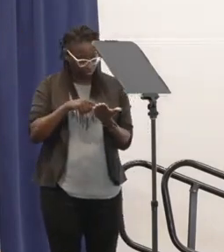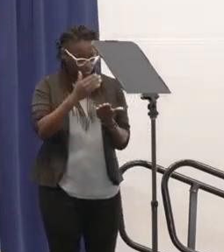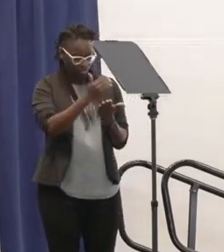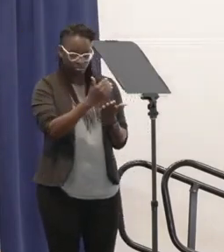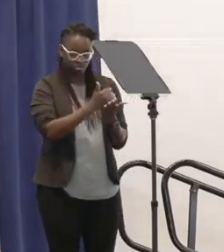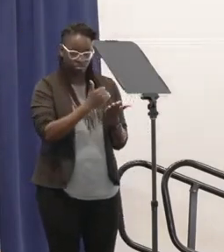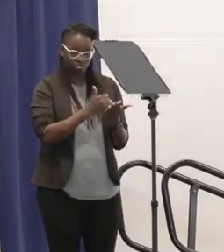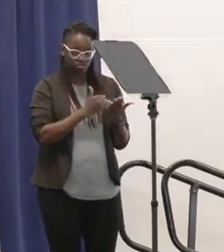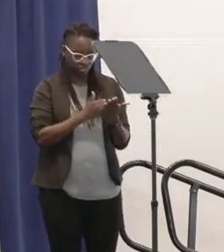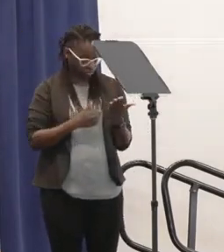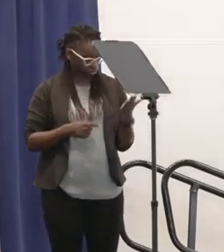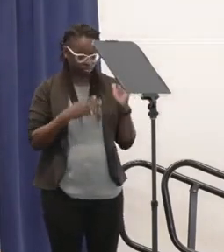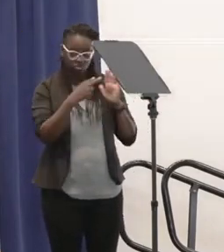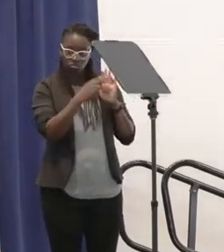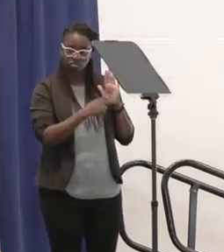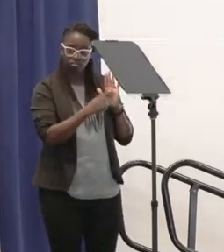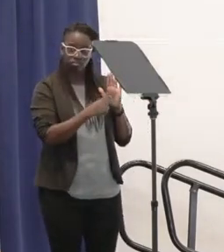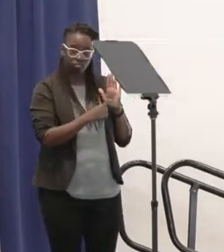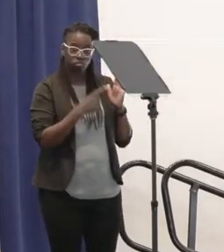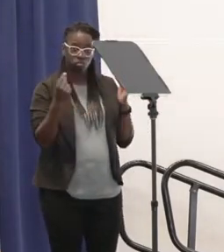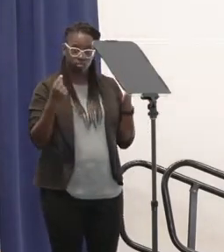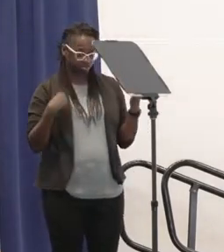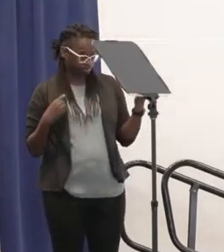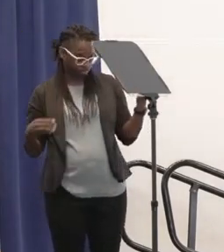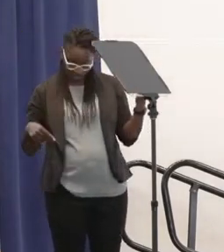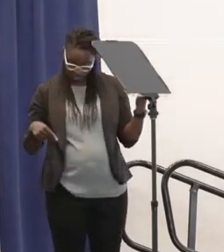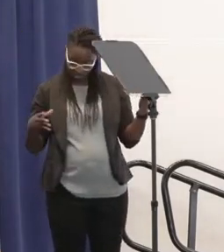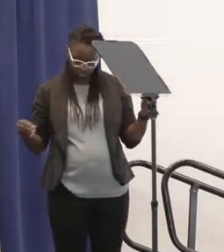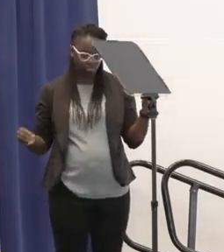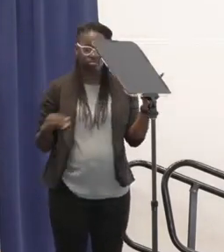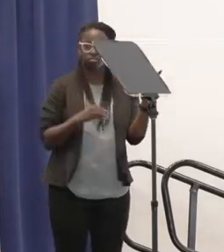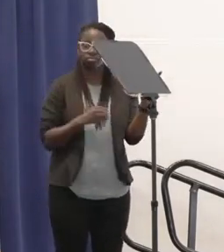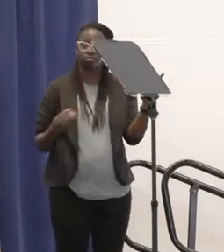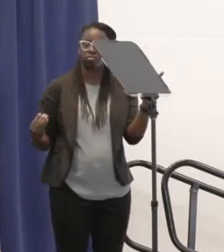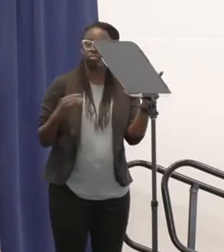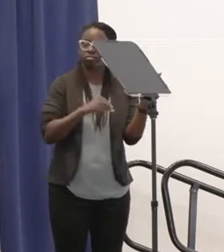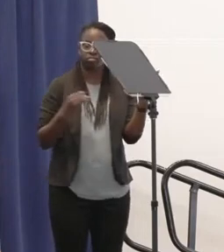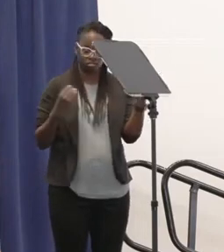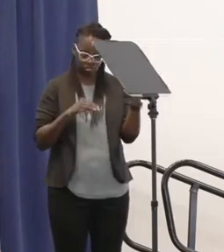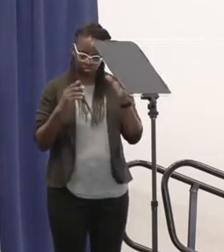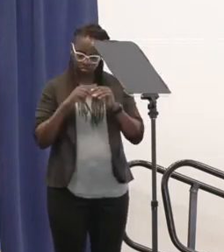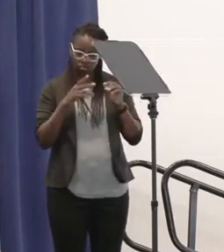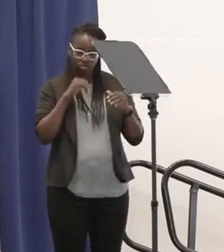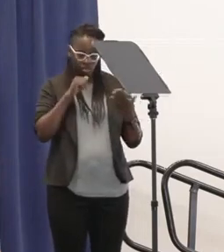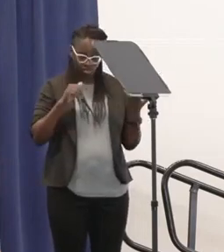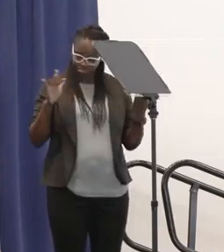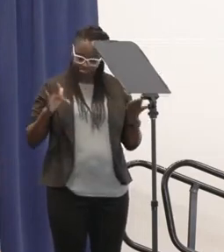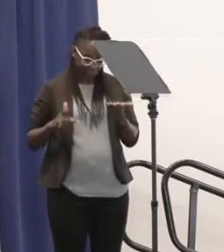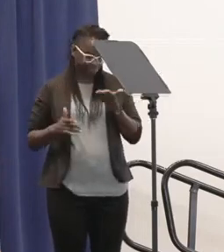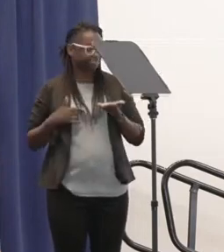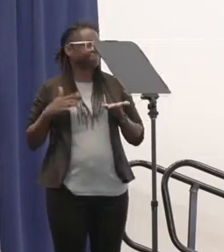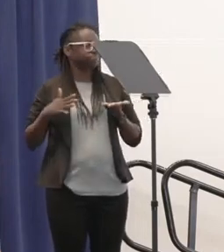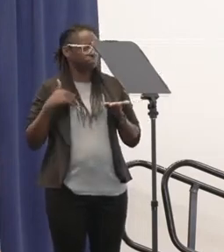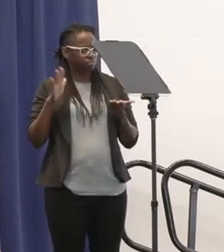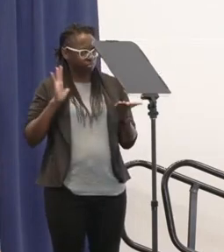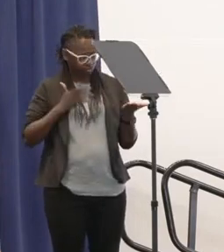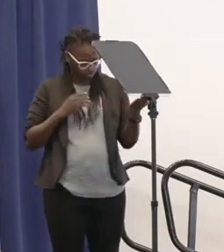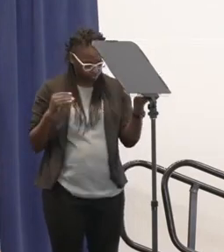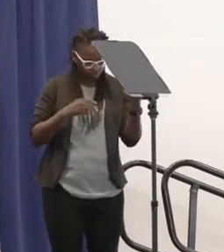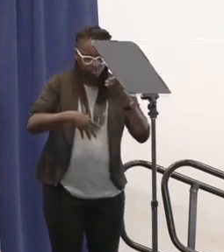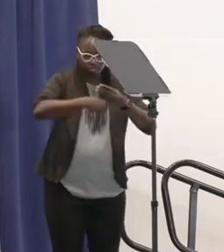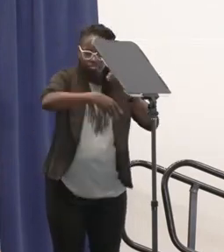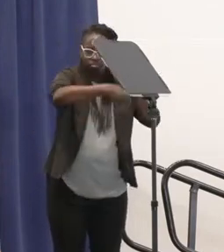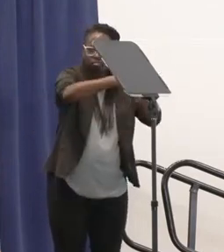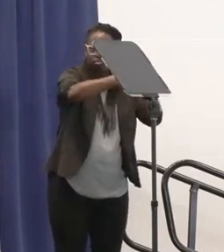to break down barriers and ensure access for historically underrepresented populations. It also includes ways